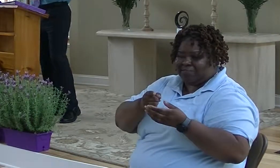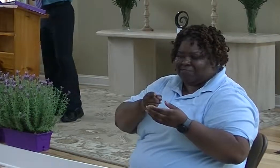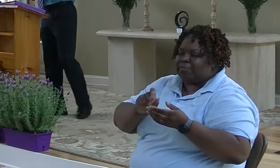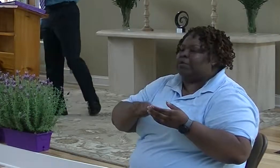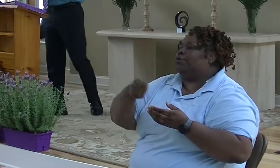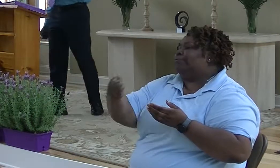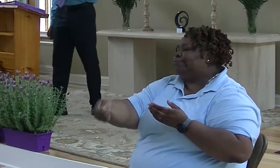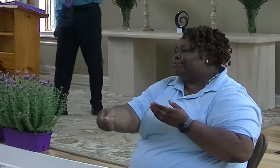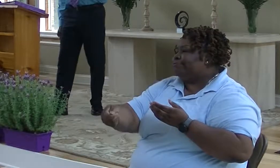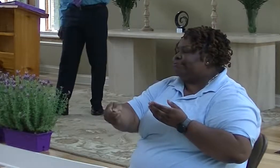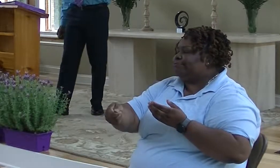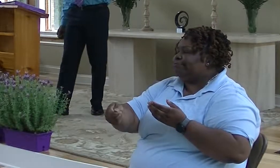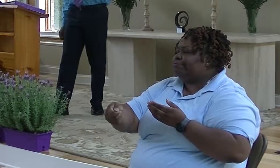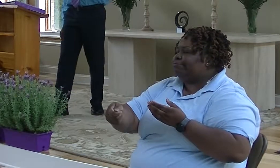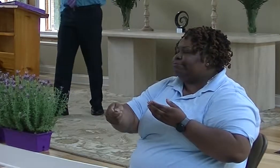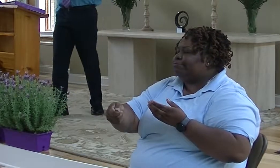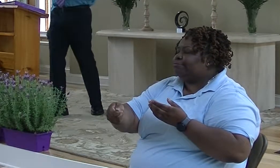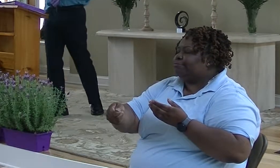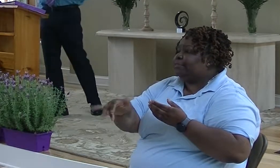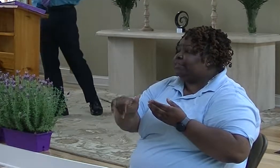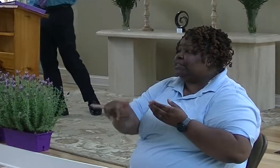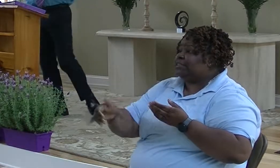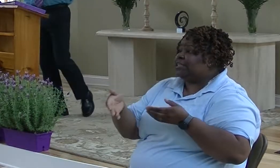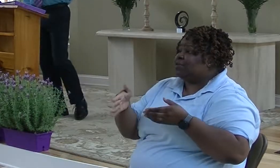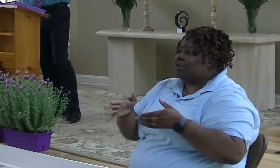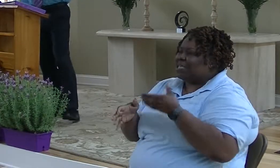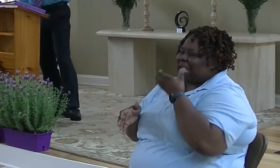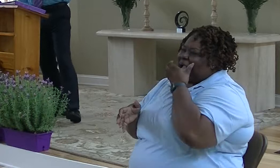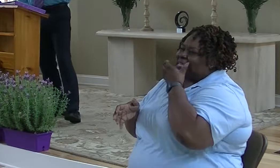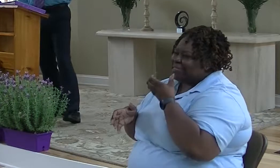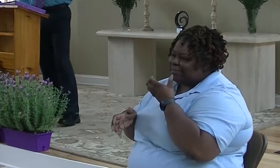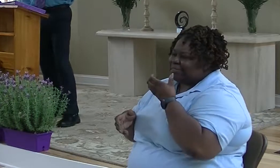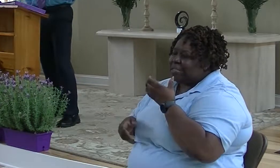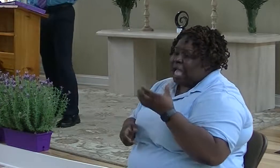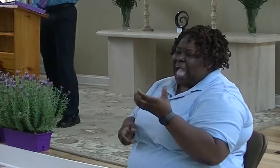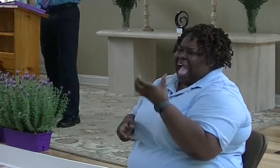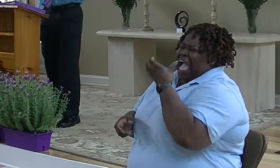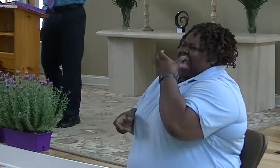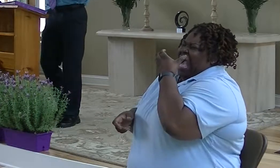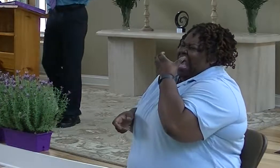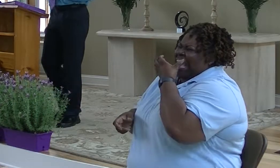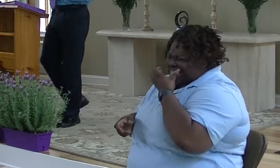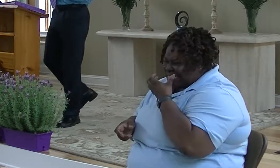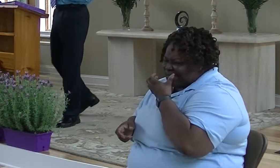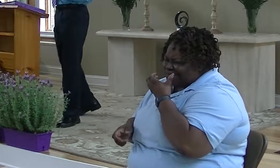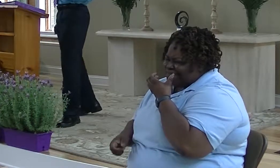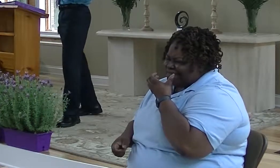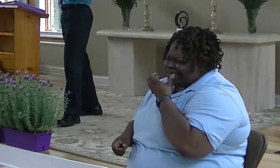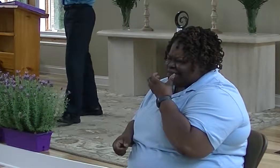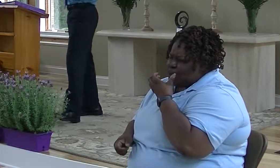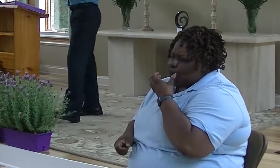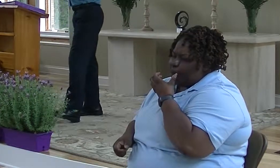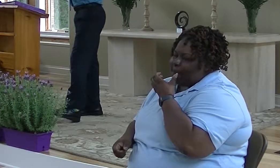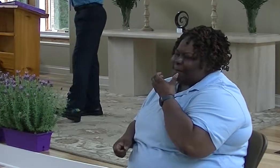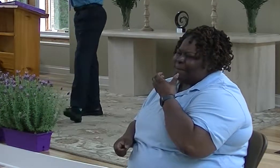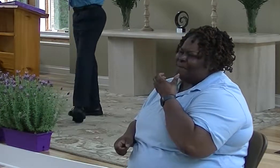down. And in the same way you would bite into an apple, bite into the lemon. And chew.